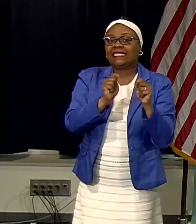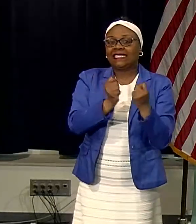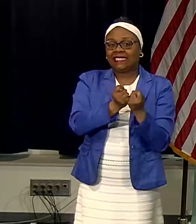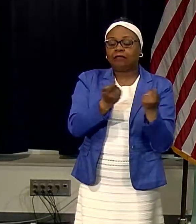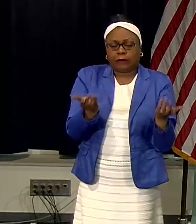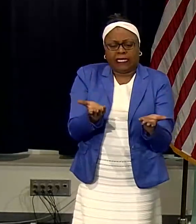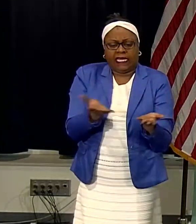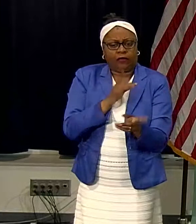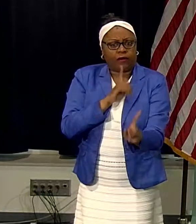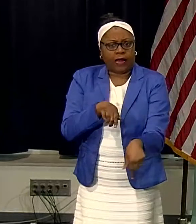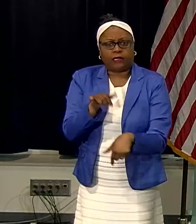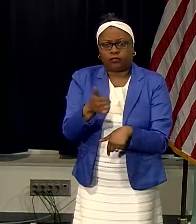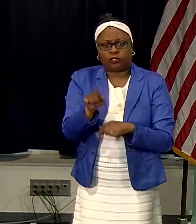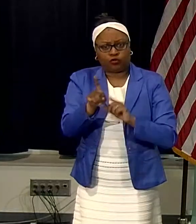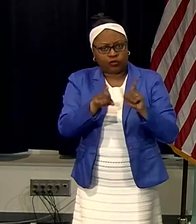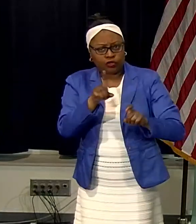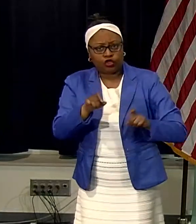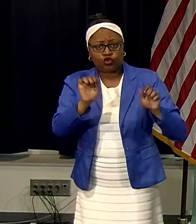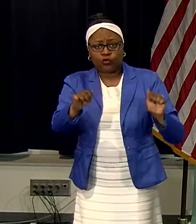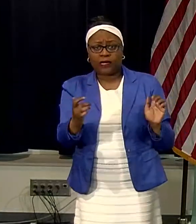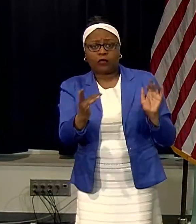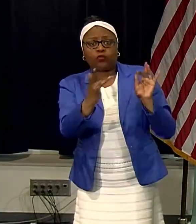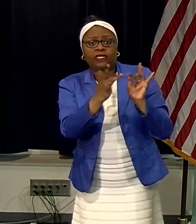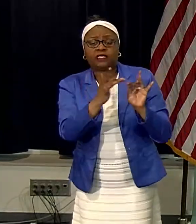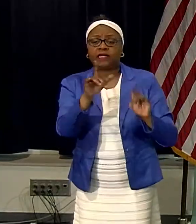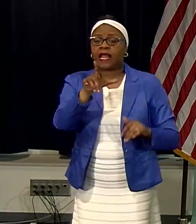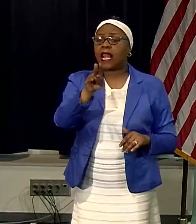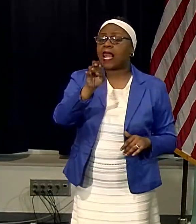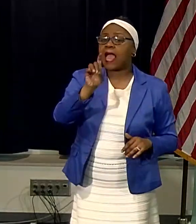well. And you can reach them at